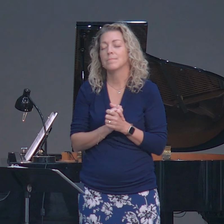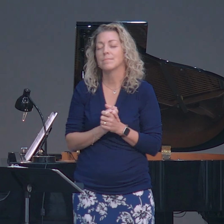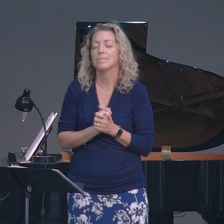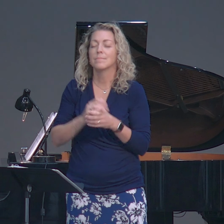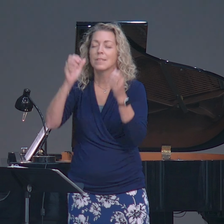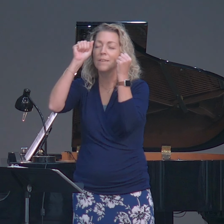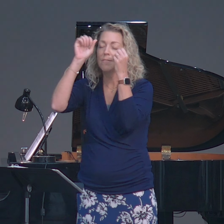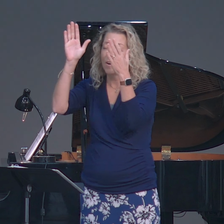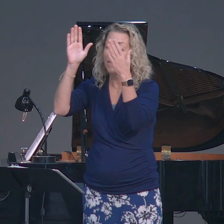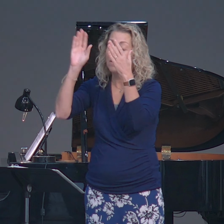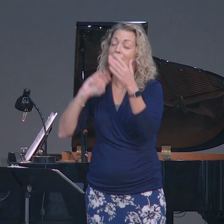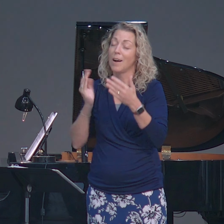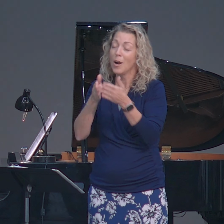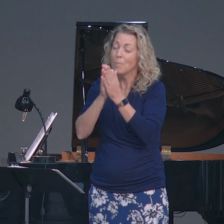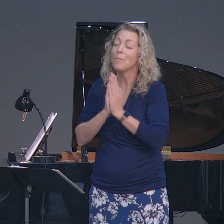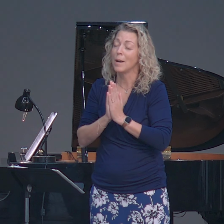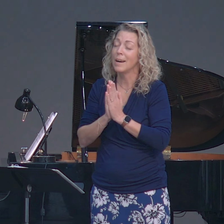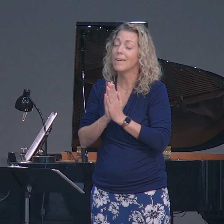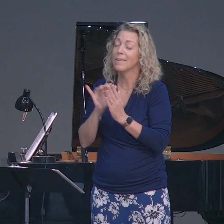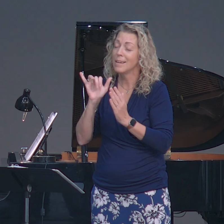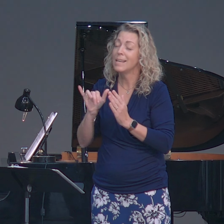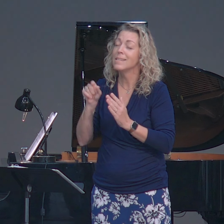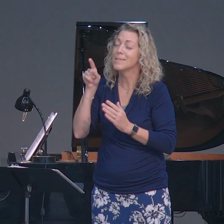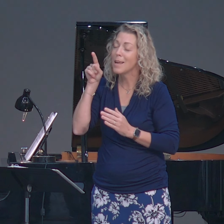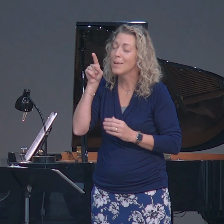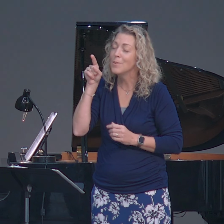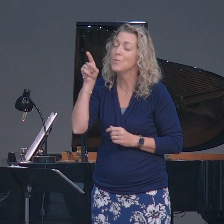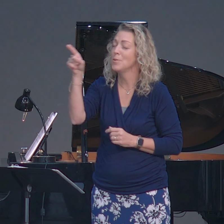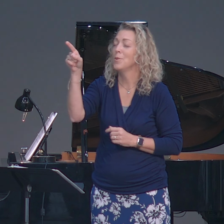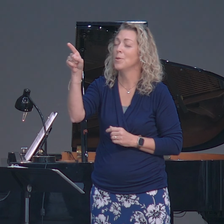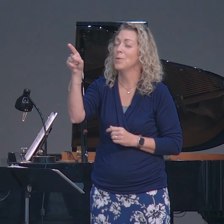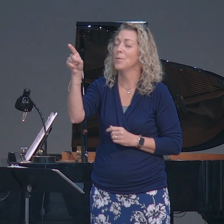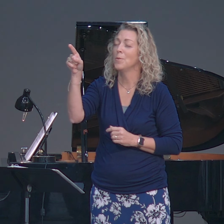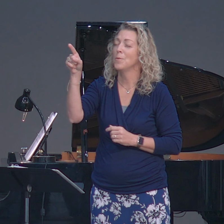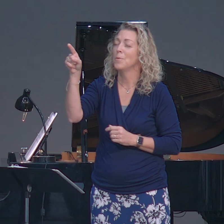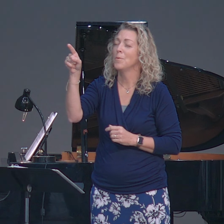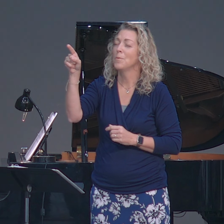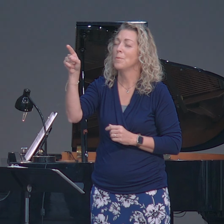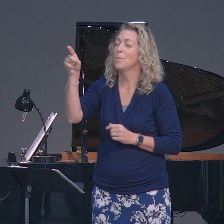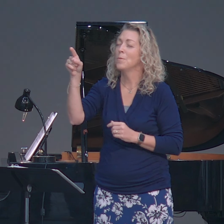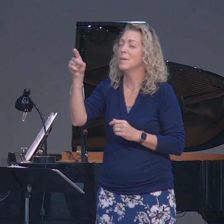Father, that's our prayer, is that you would keep us near the cross.